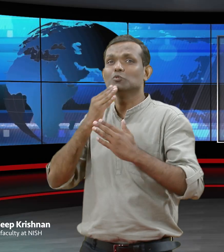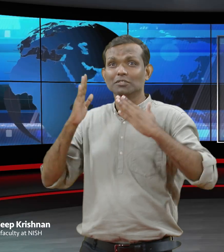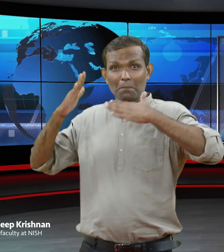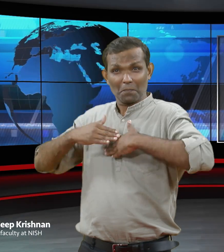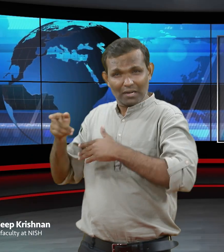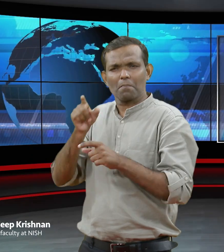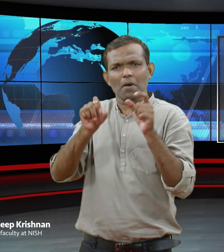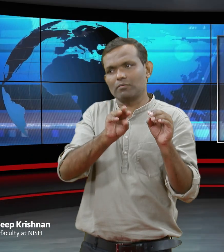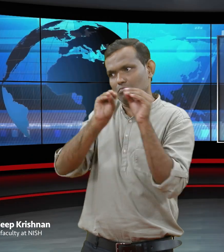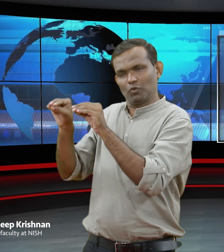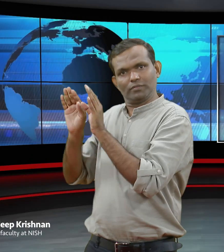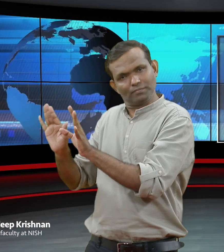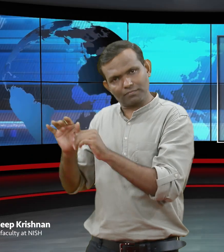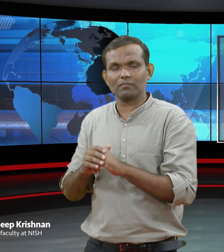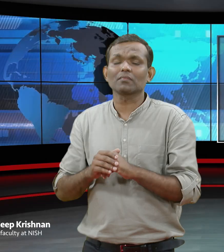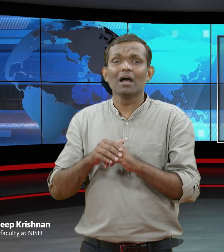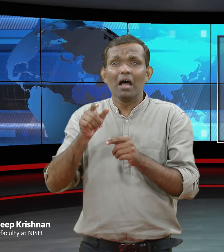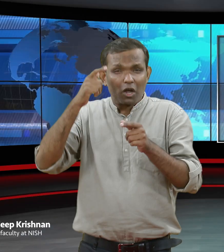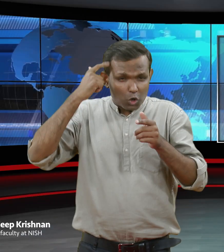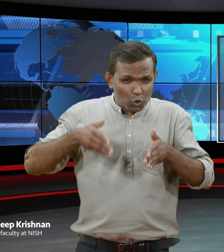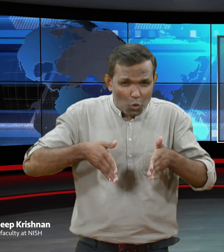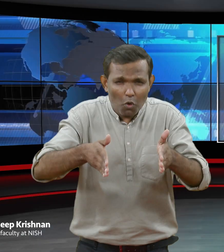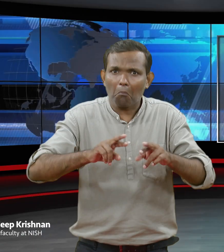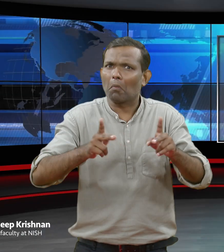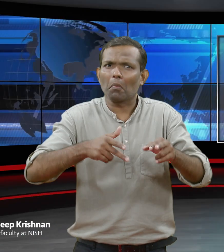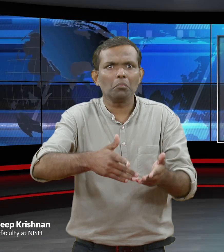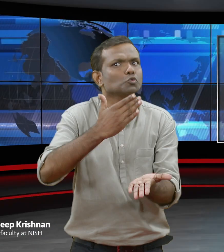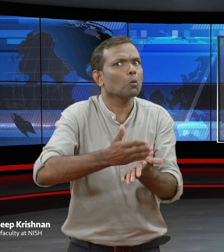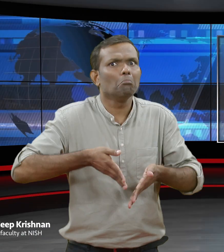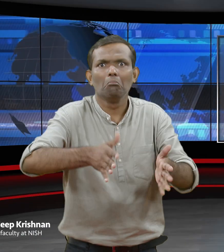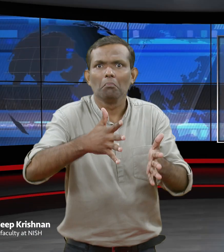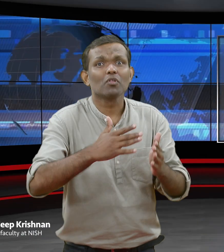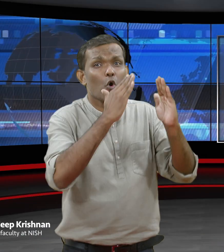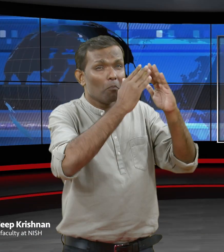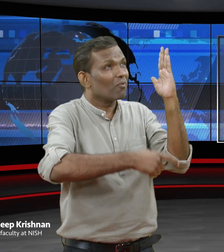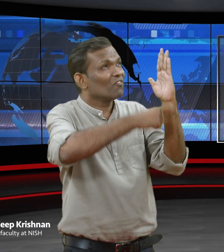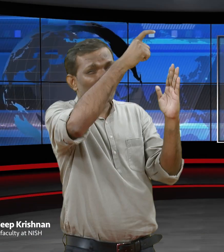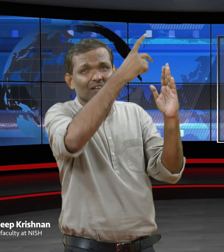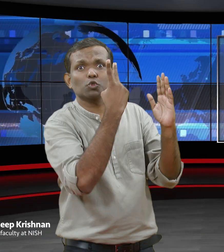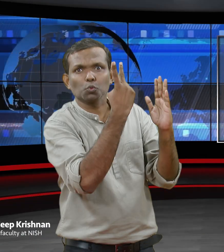two buildings and made major roads impassable. Rescuers were deployed to help those